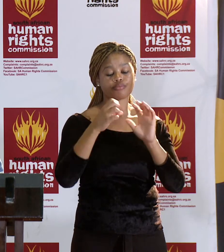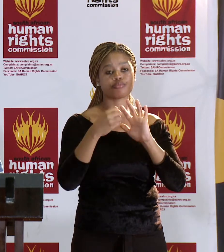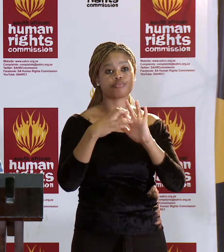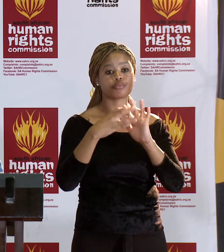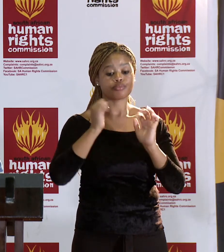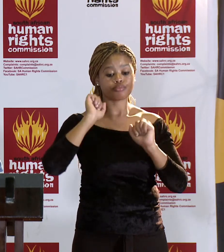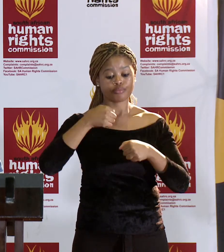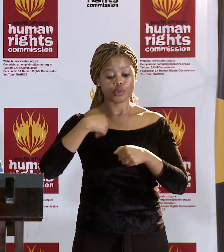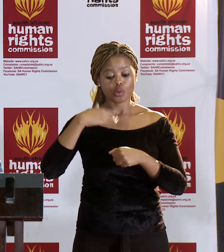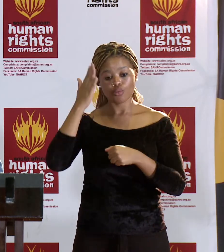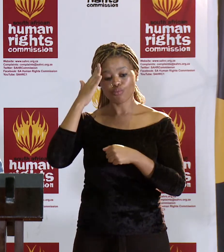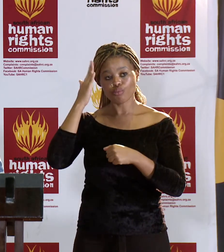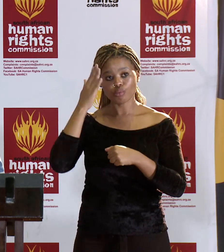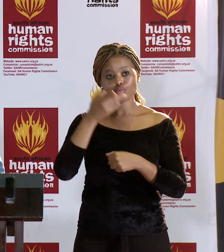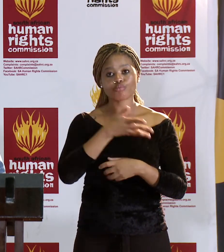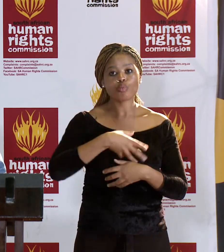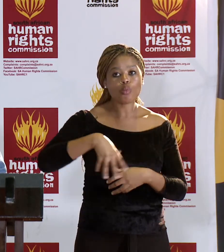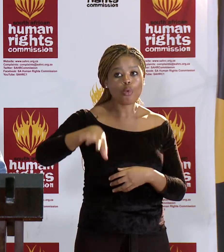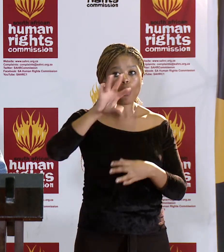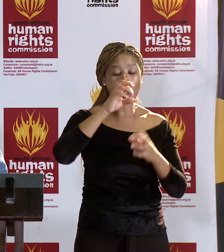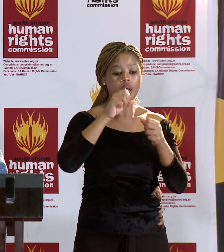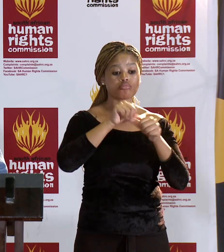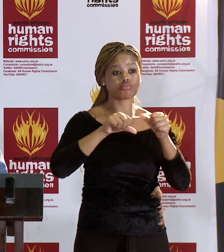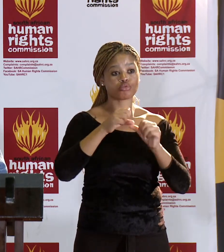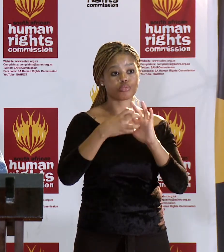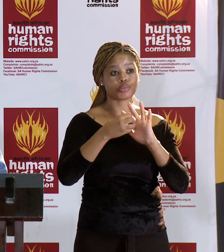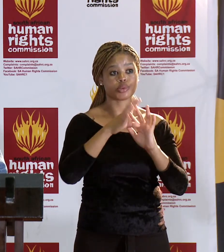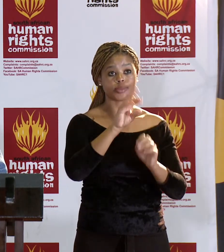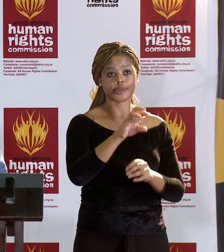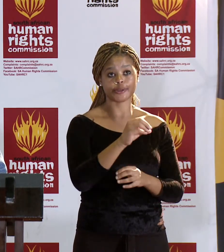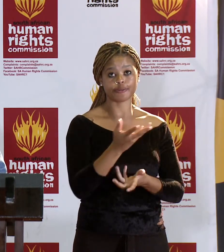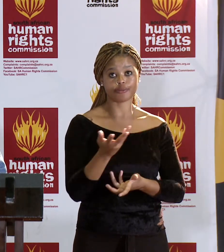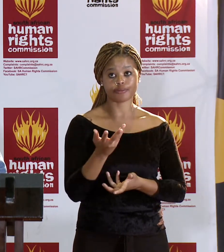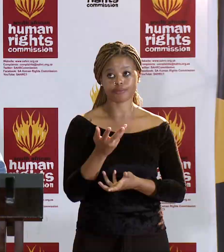media. And we know you are all on social media, am I right?